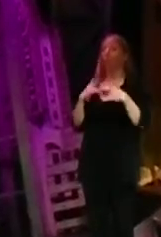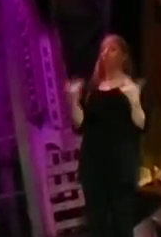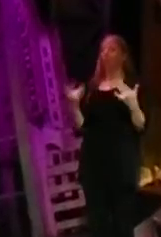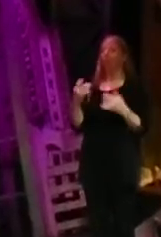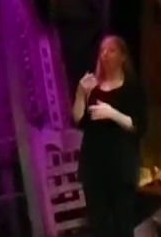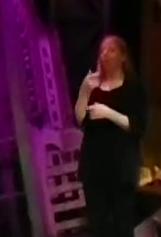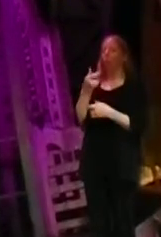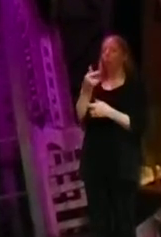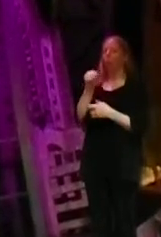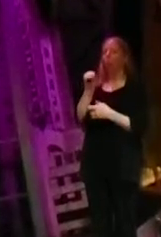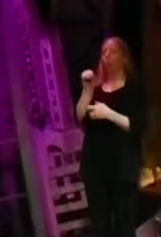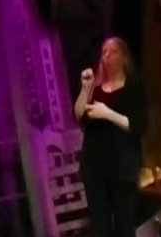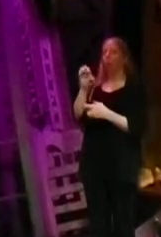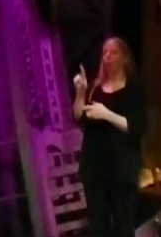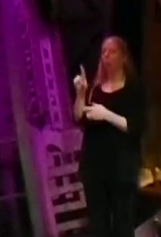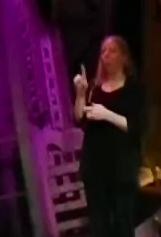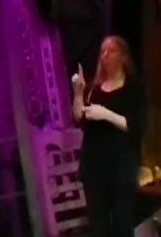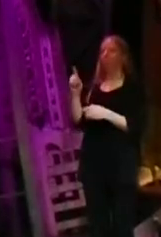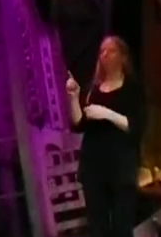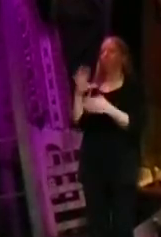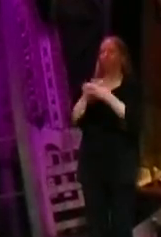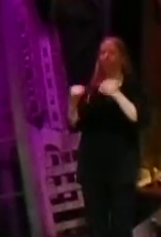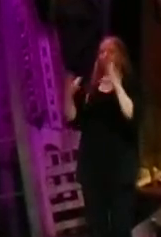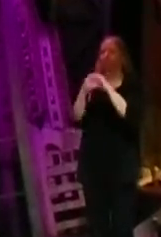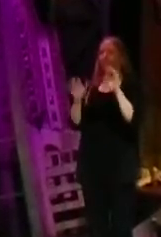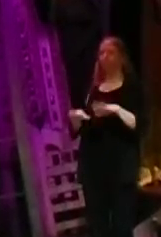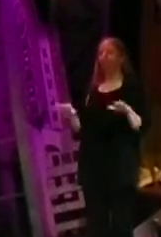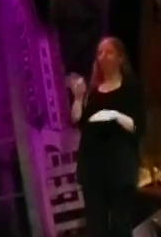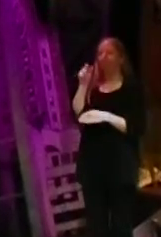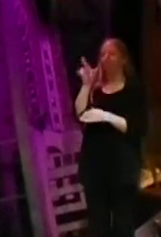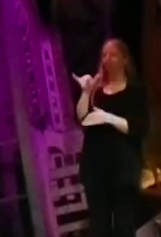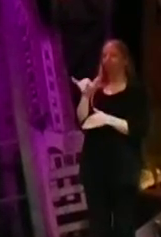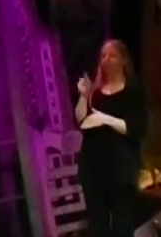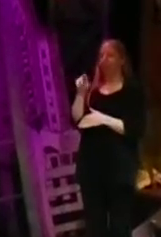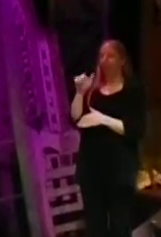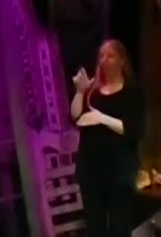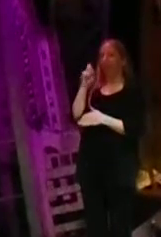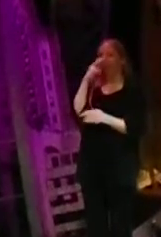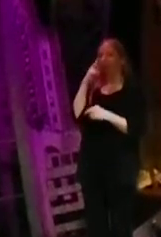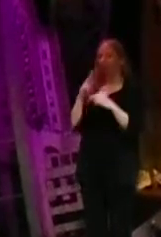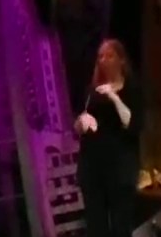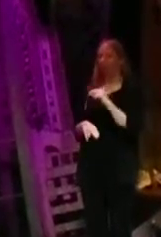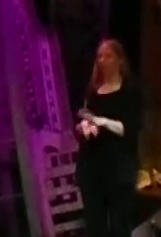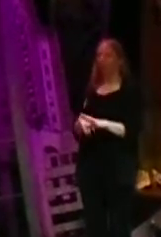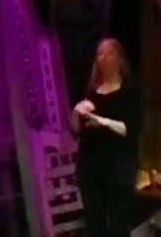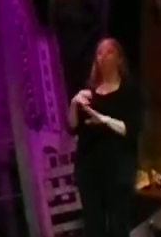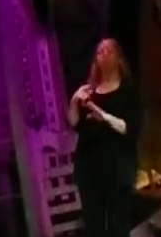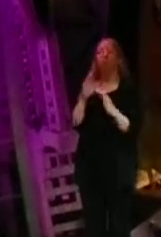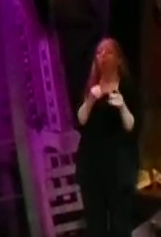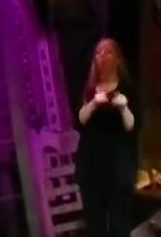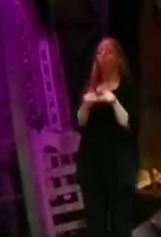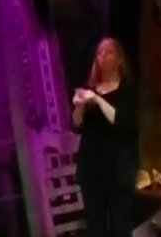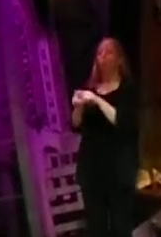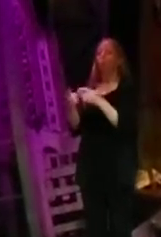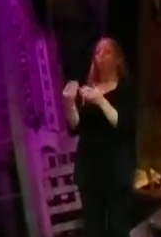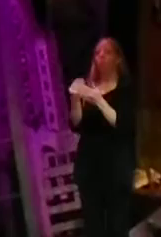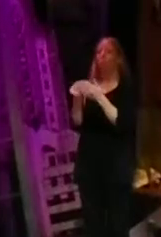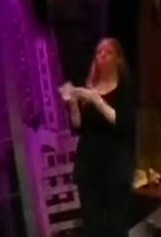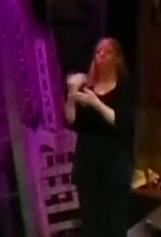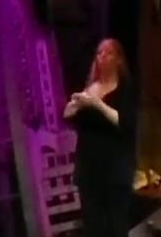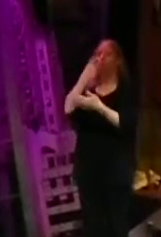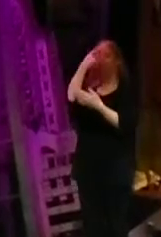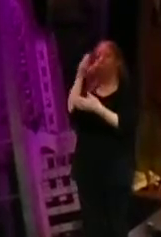Fairy Tales, which is super fun. It's also a fundraiser for Suncoast AIDS, so please come back on Monday for